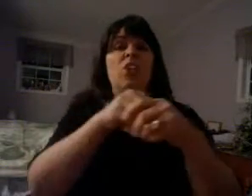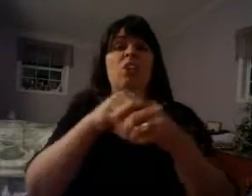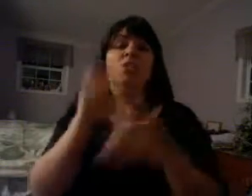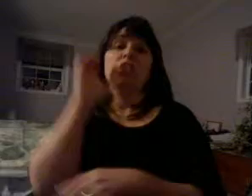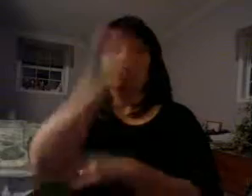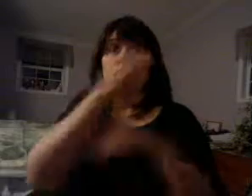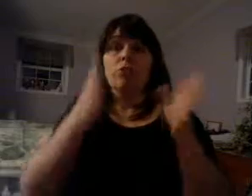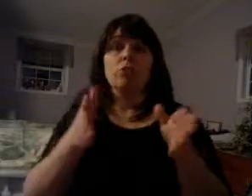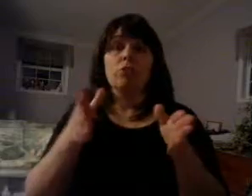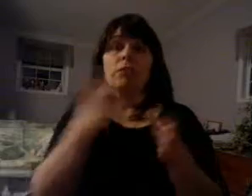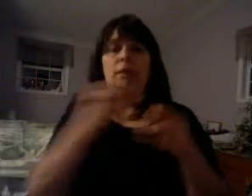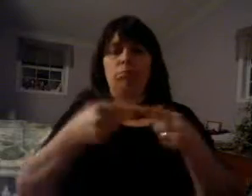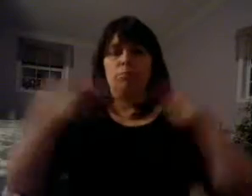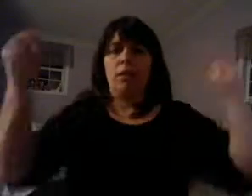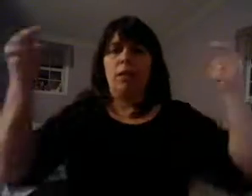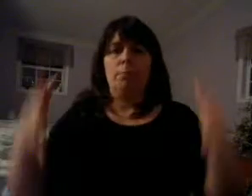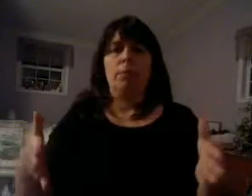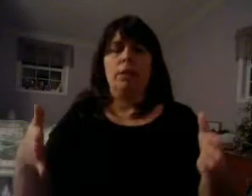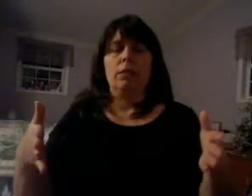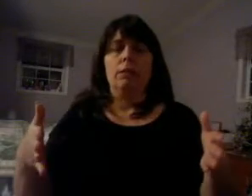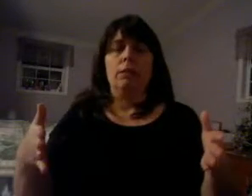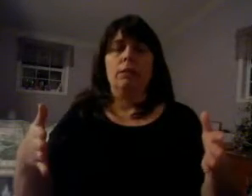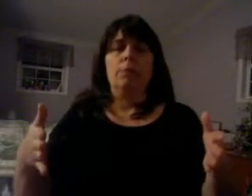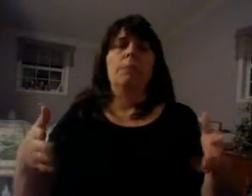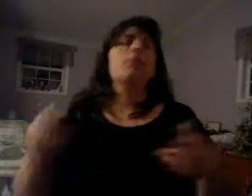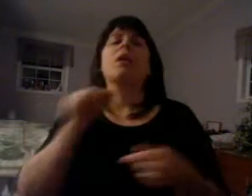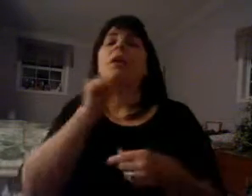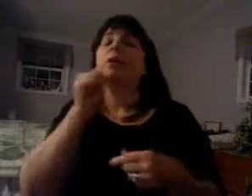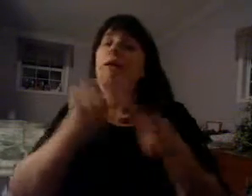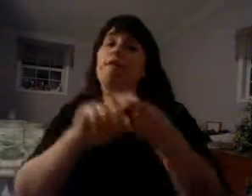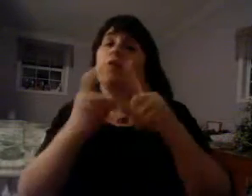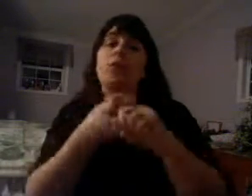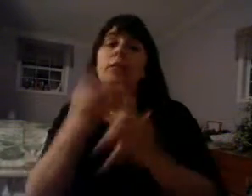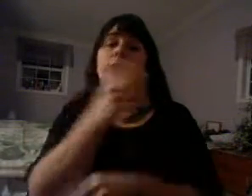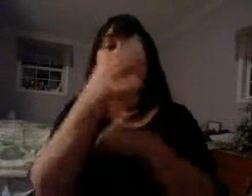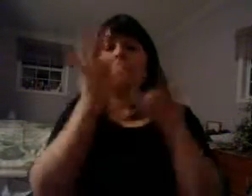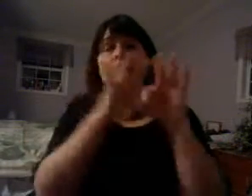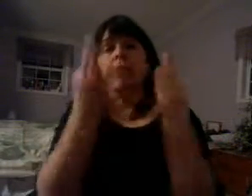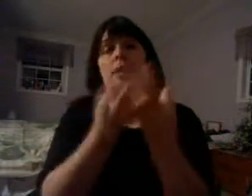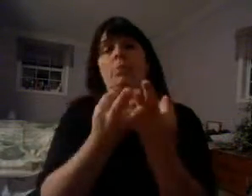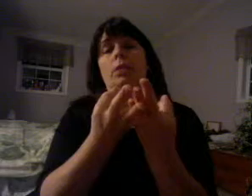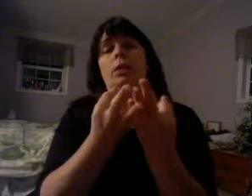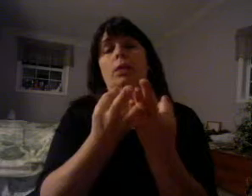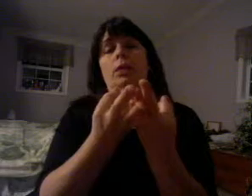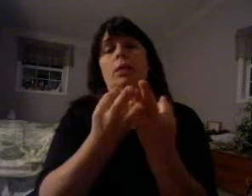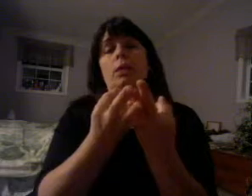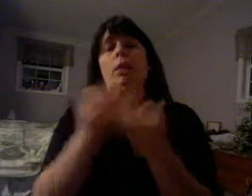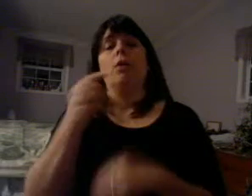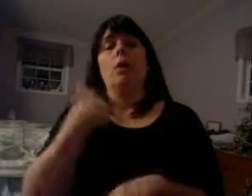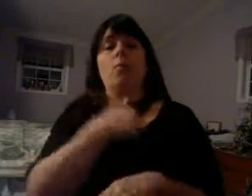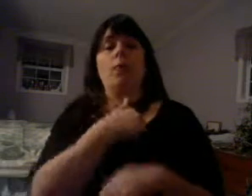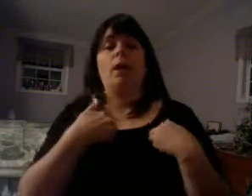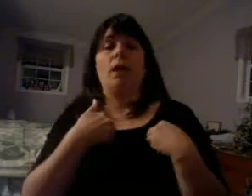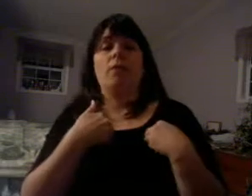So the base is still there, but these new homicides are building on top of them. That base is where we've always like kills like.